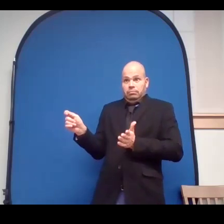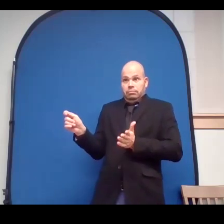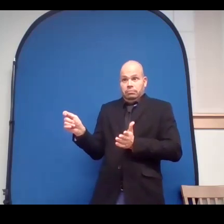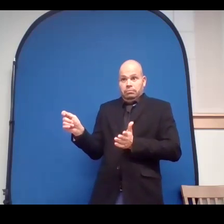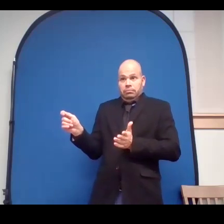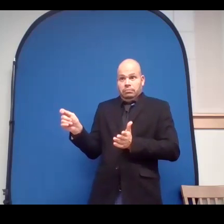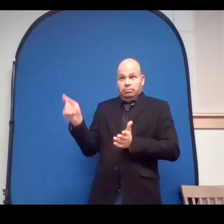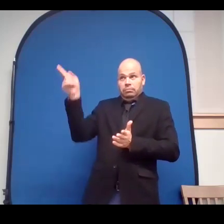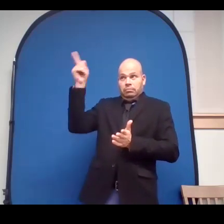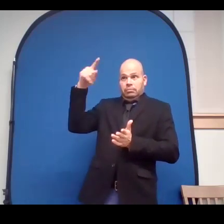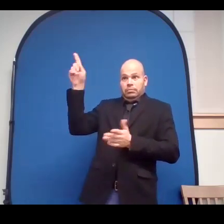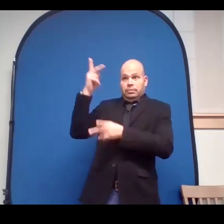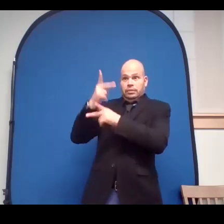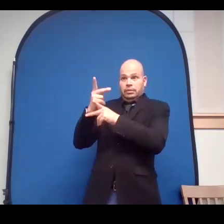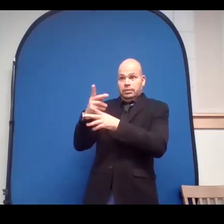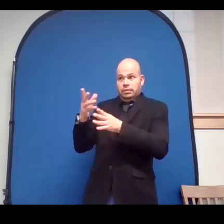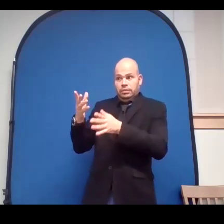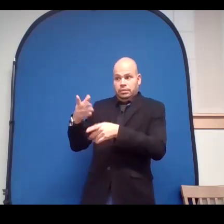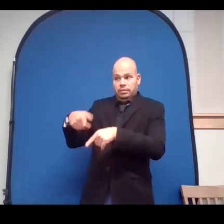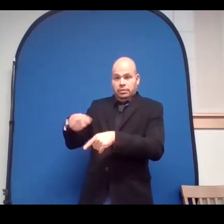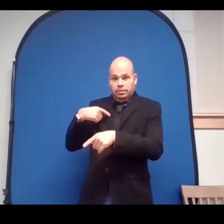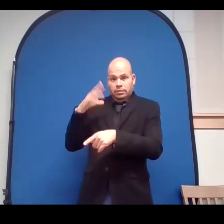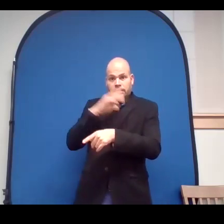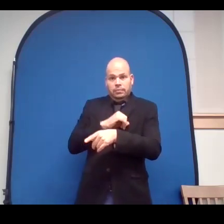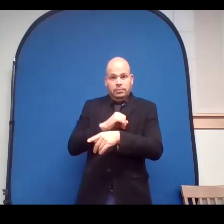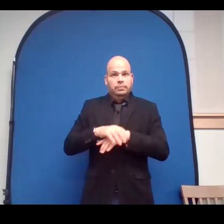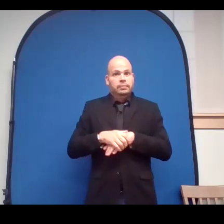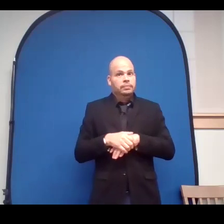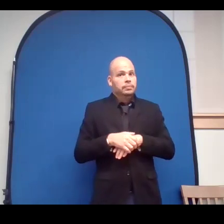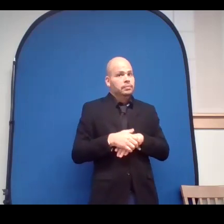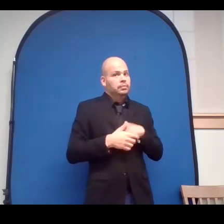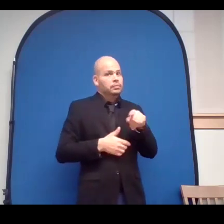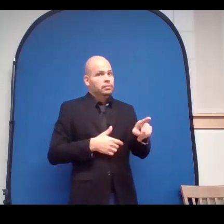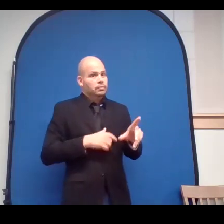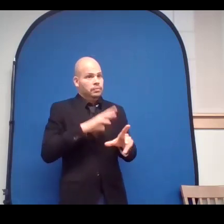So you had no involvement in that whatsoever? Sorry.